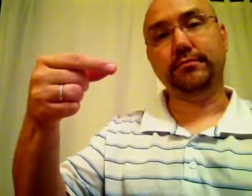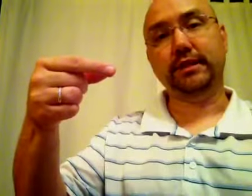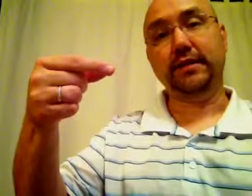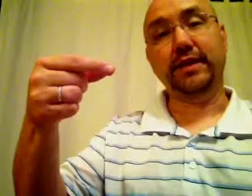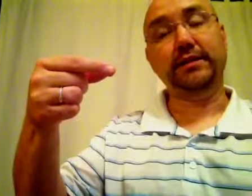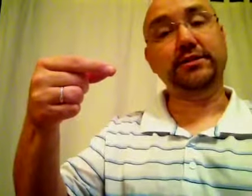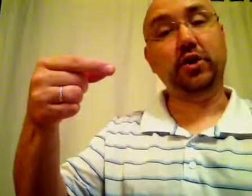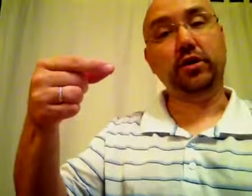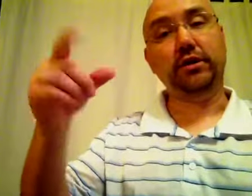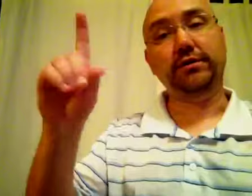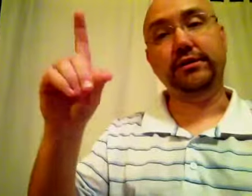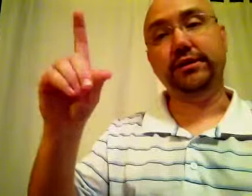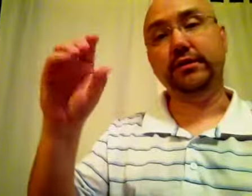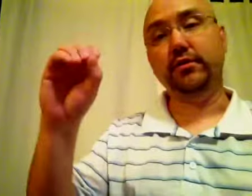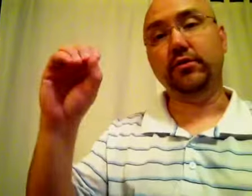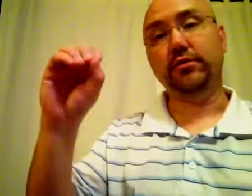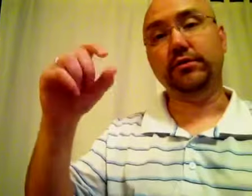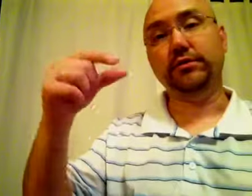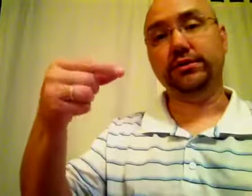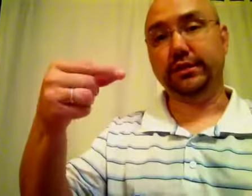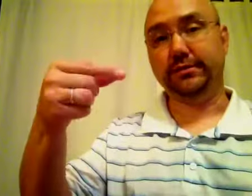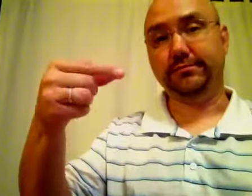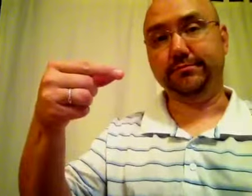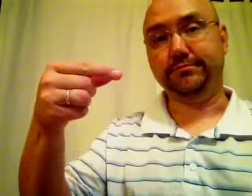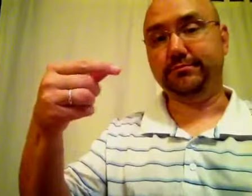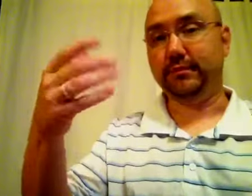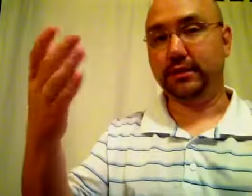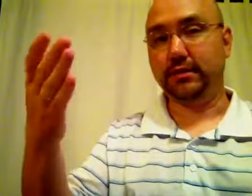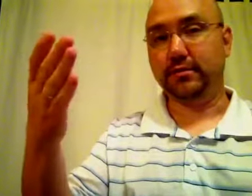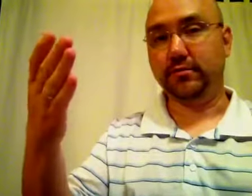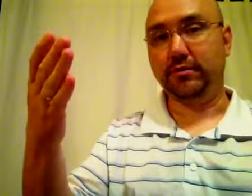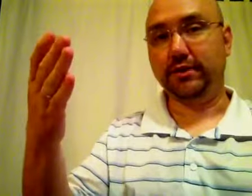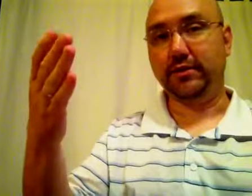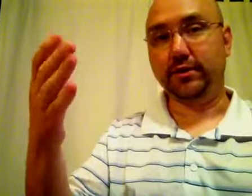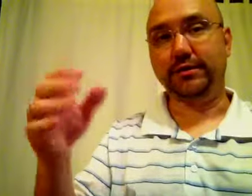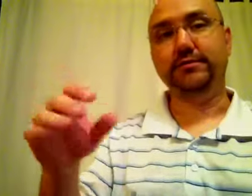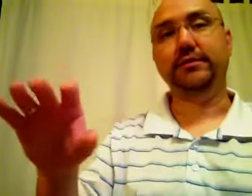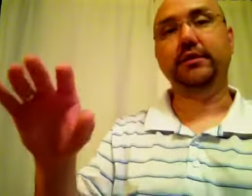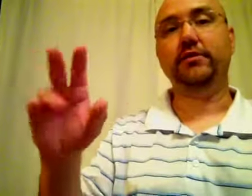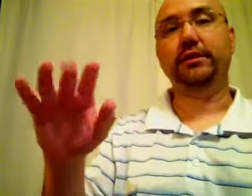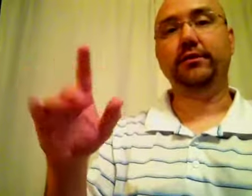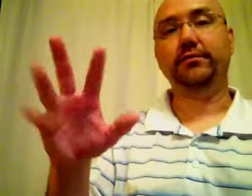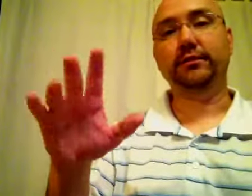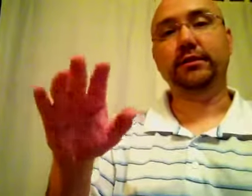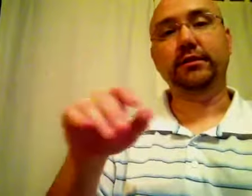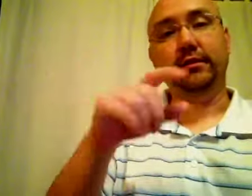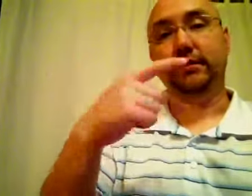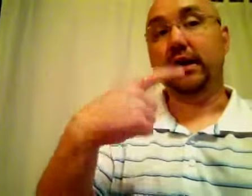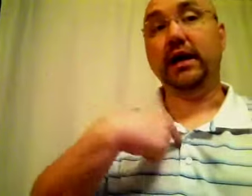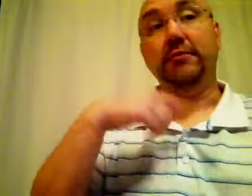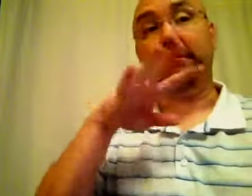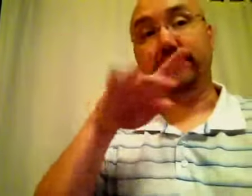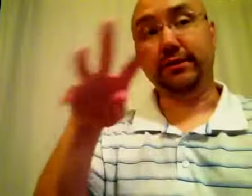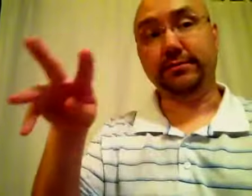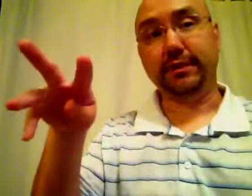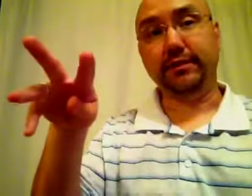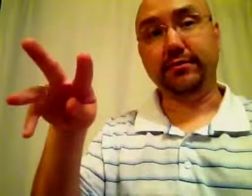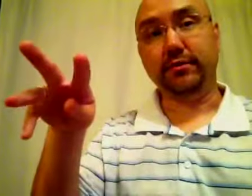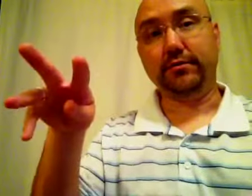And that is dog. D-O-G. One final one. Here we go. I'm going to finger spell another word for